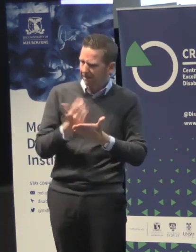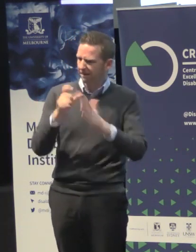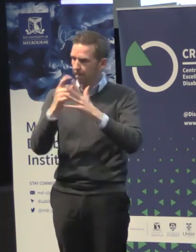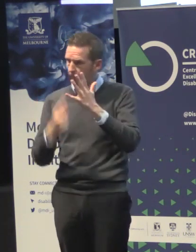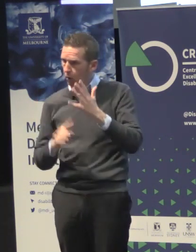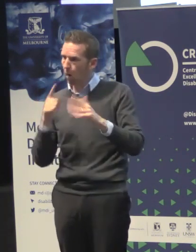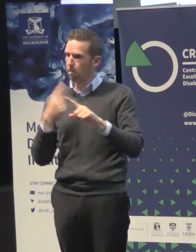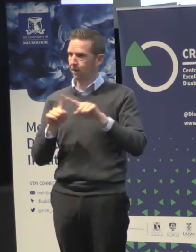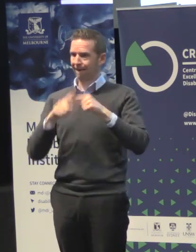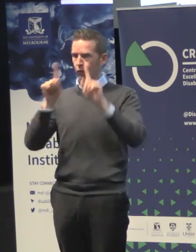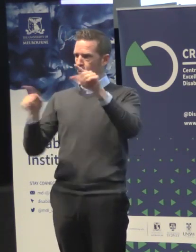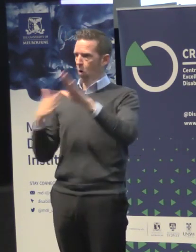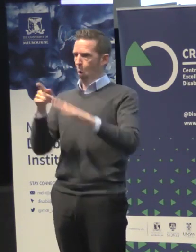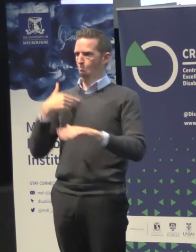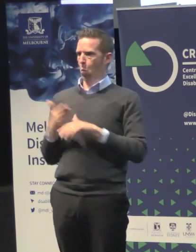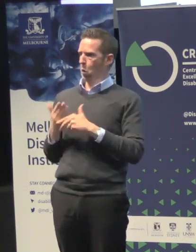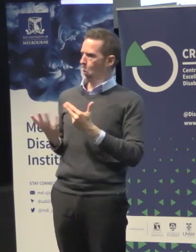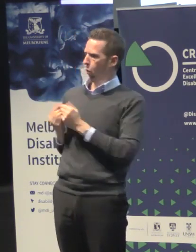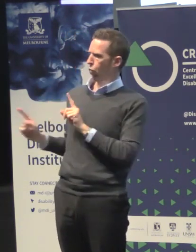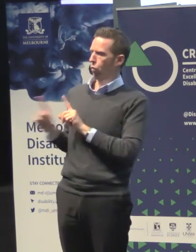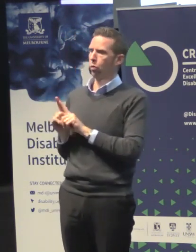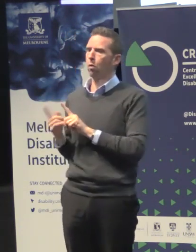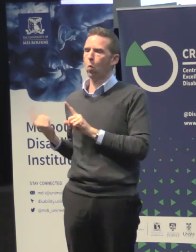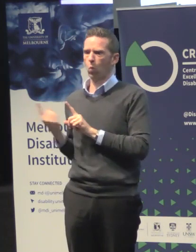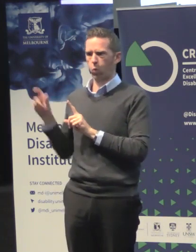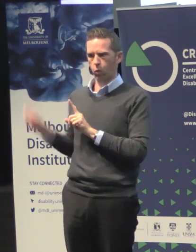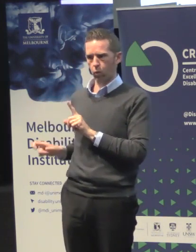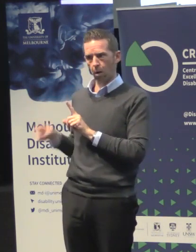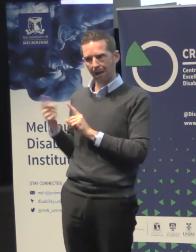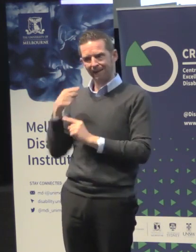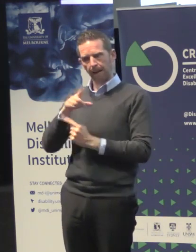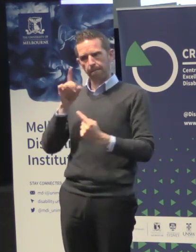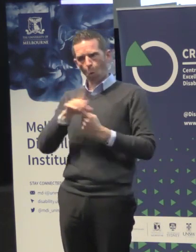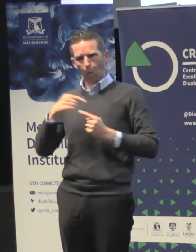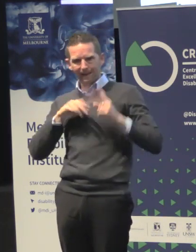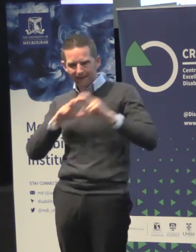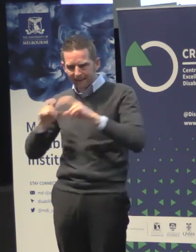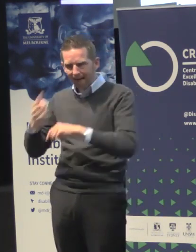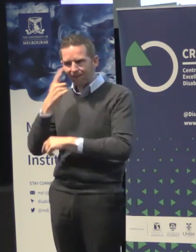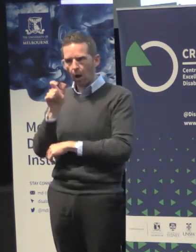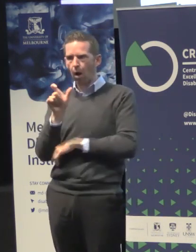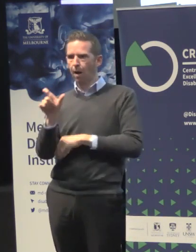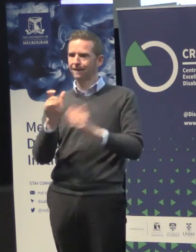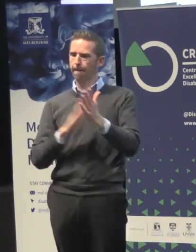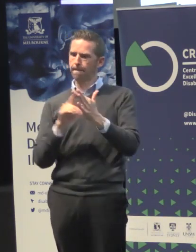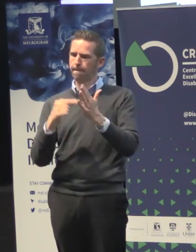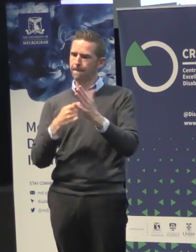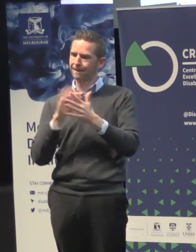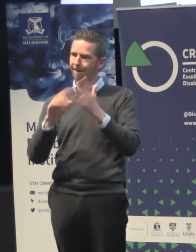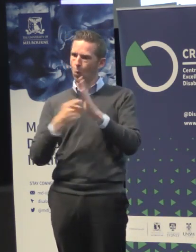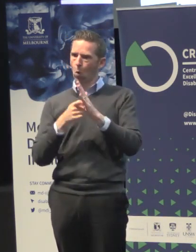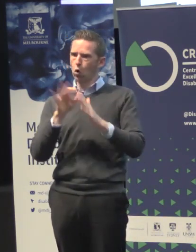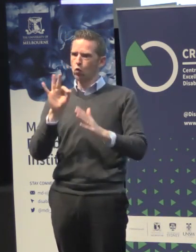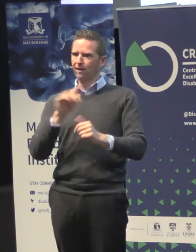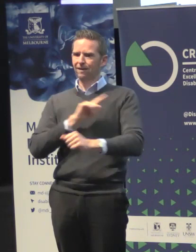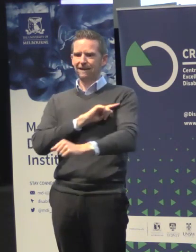different depending on who you're working with. But it is important that you try and find a metaphor which is, I think, not disempowering